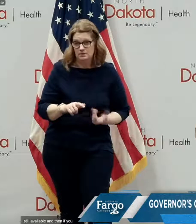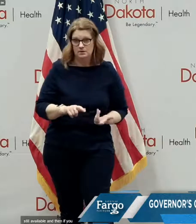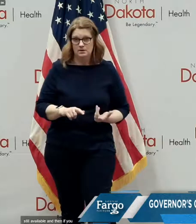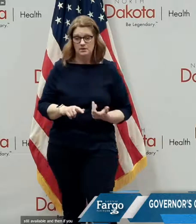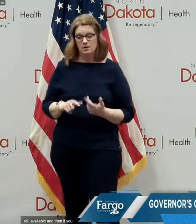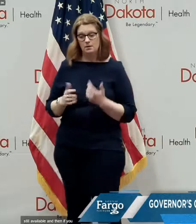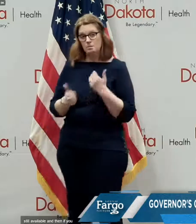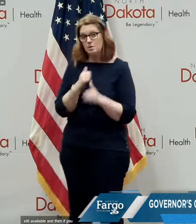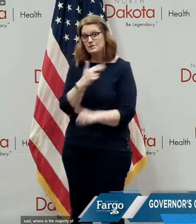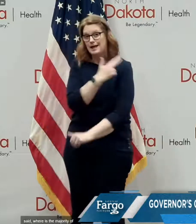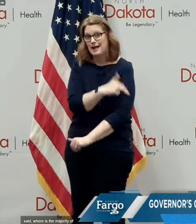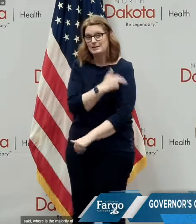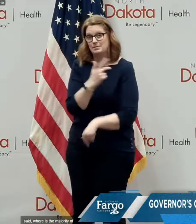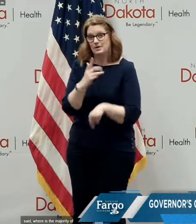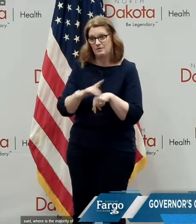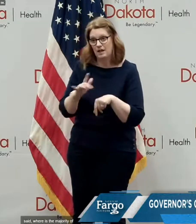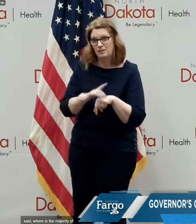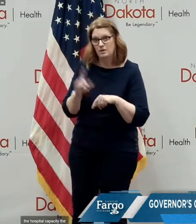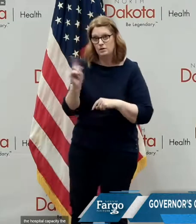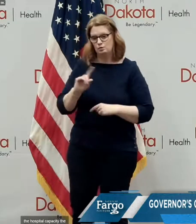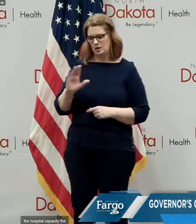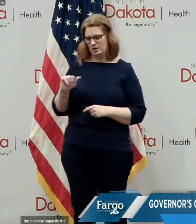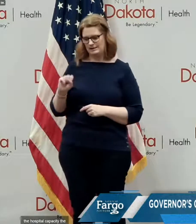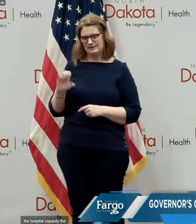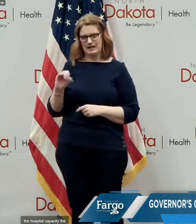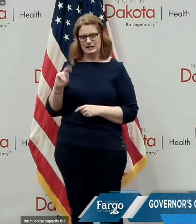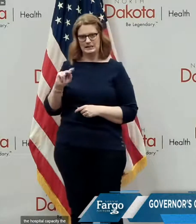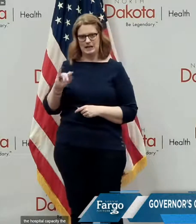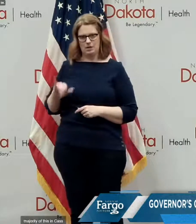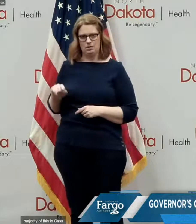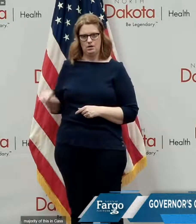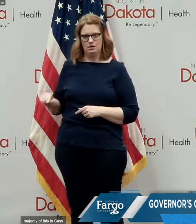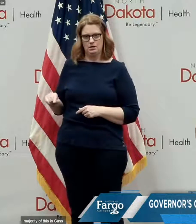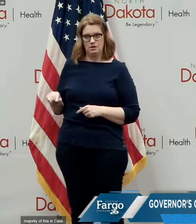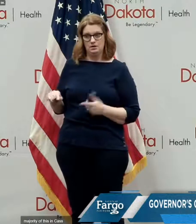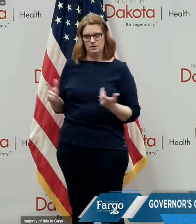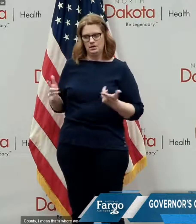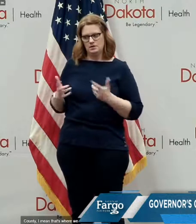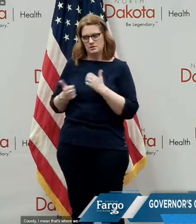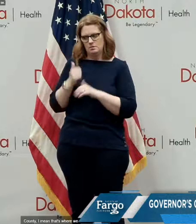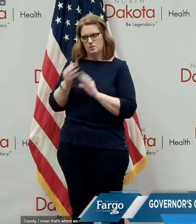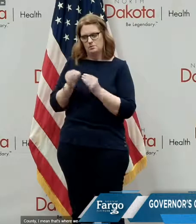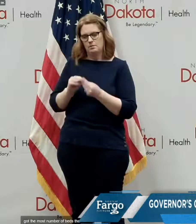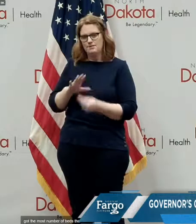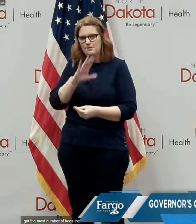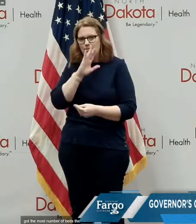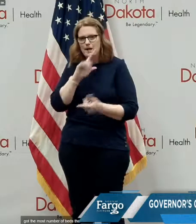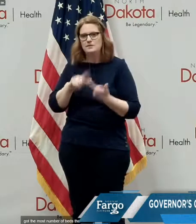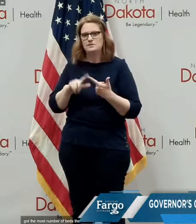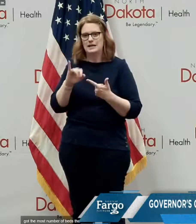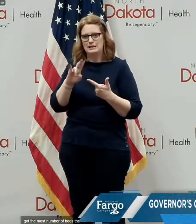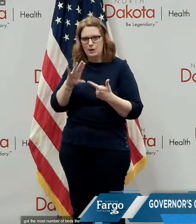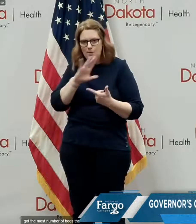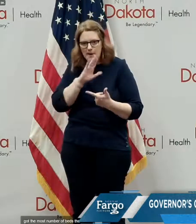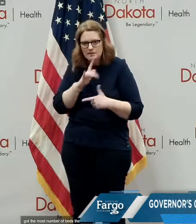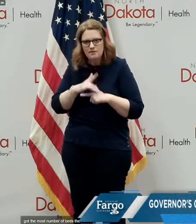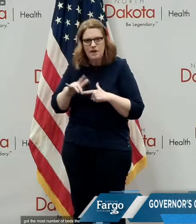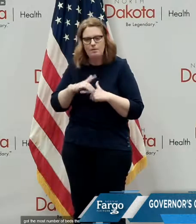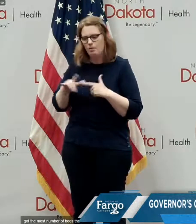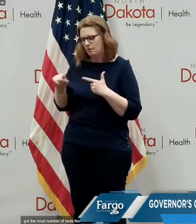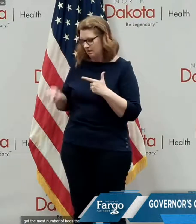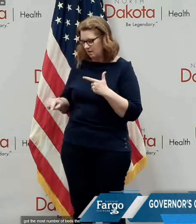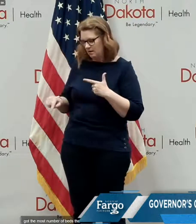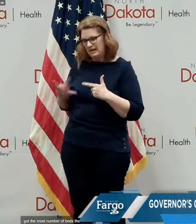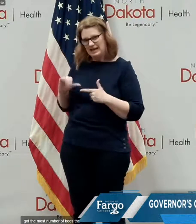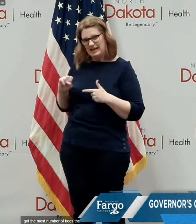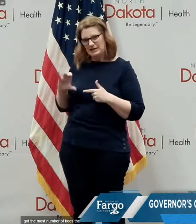that hospital capacity? The majority of it is in Cass County. That's where we've got the most number of beds, the most number of ICU beds. And